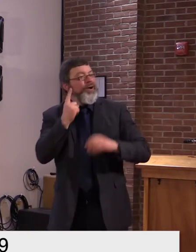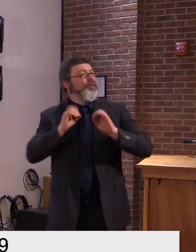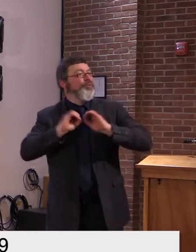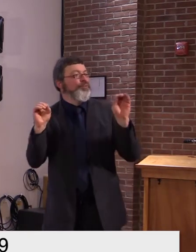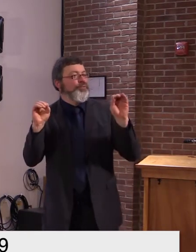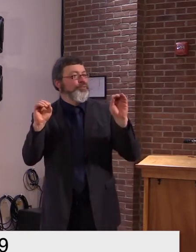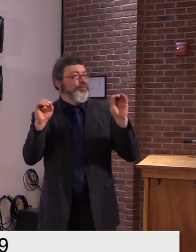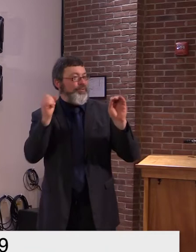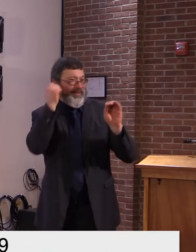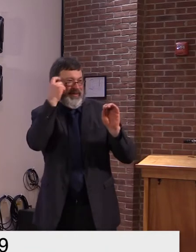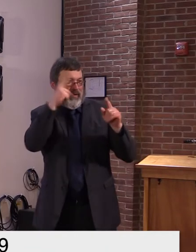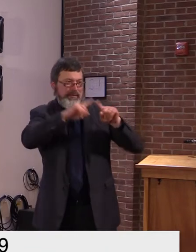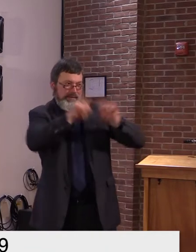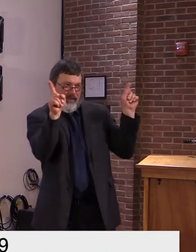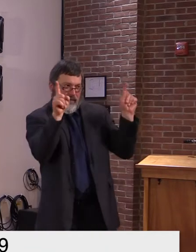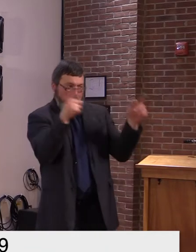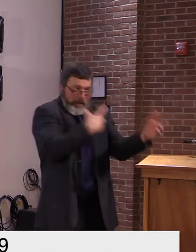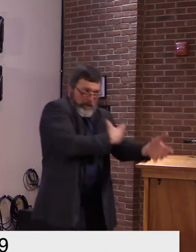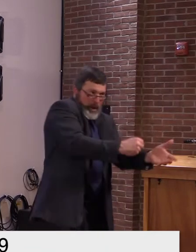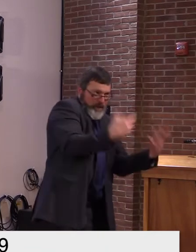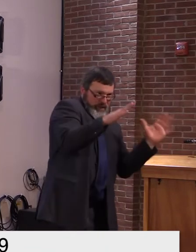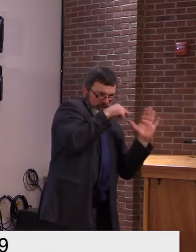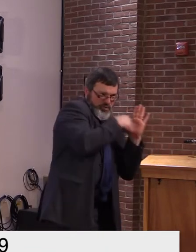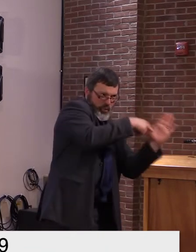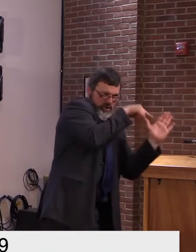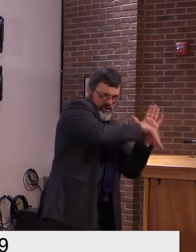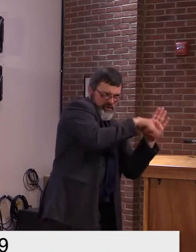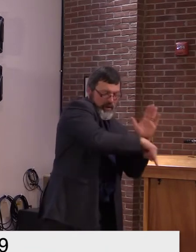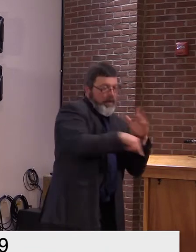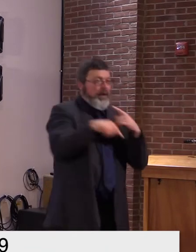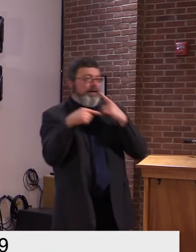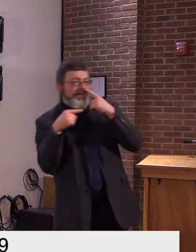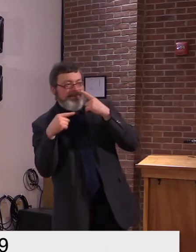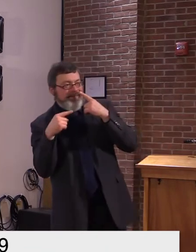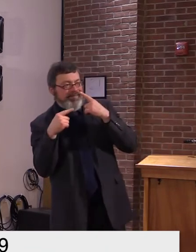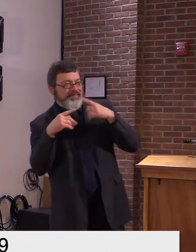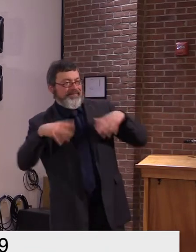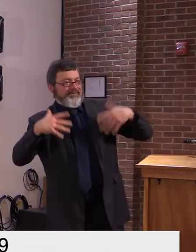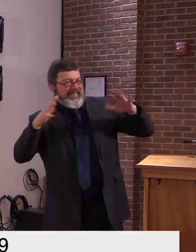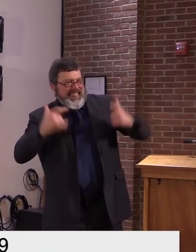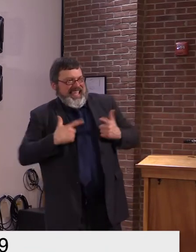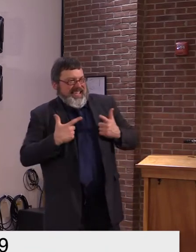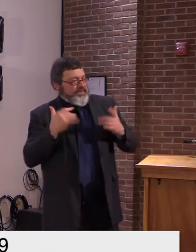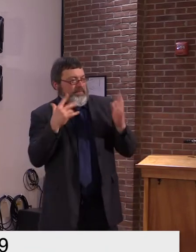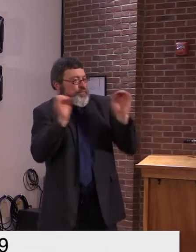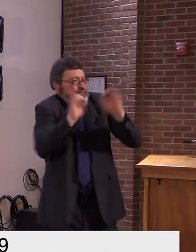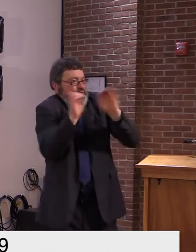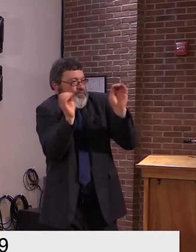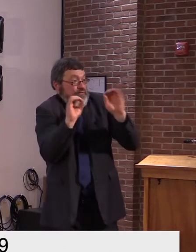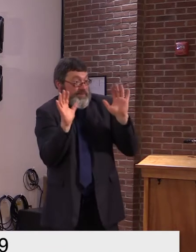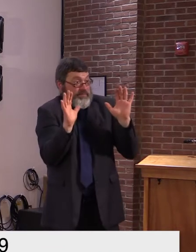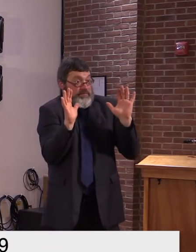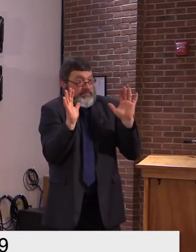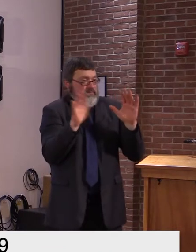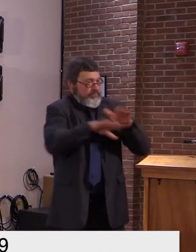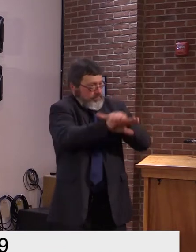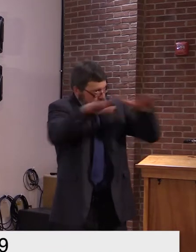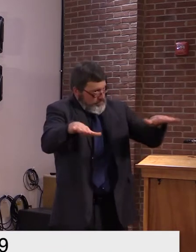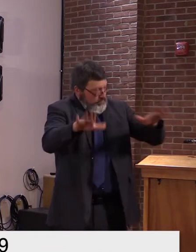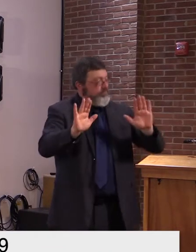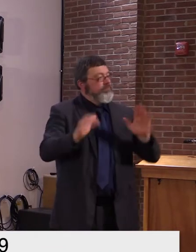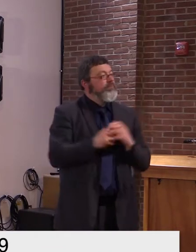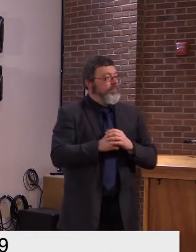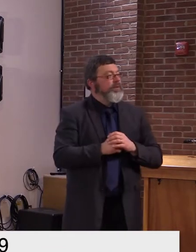were rushed into production. They're actually being held to the same rigorous safety and effectiveness